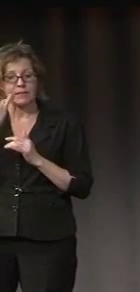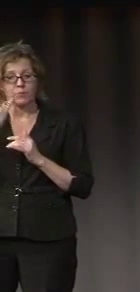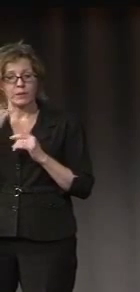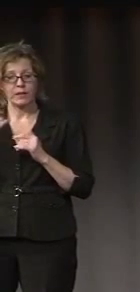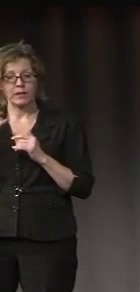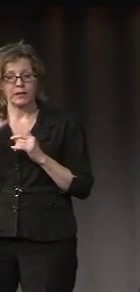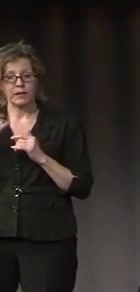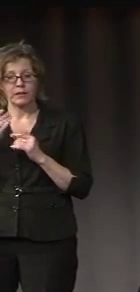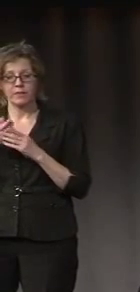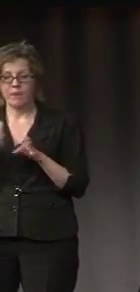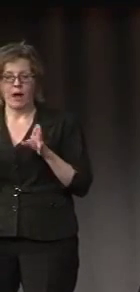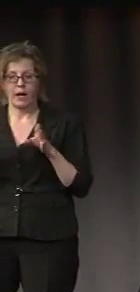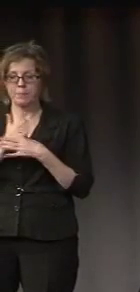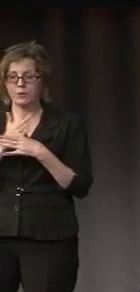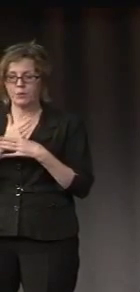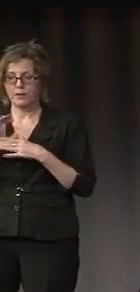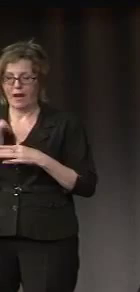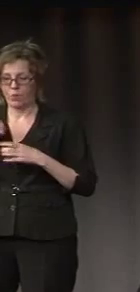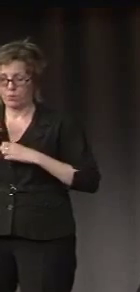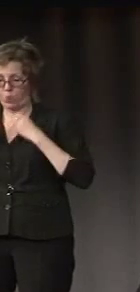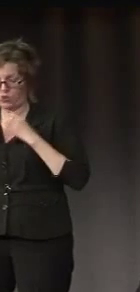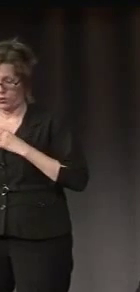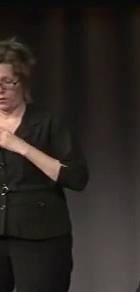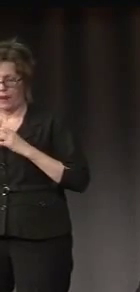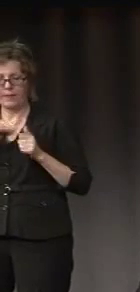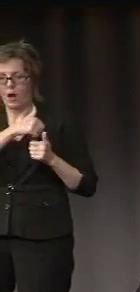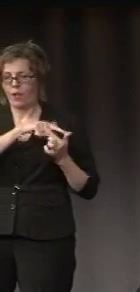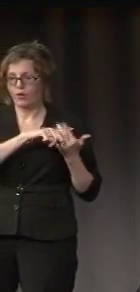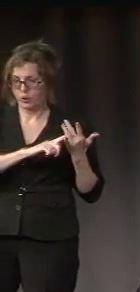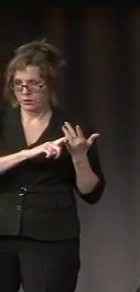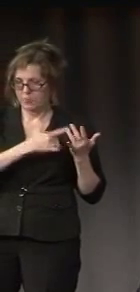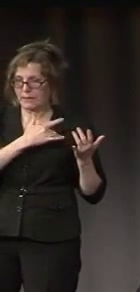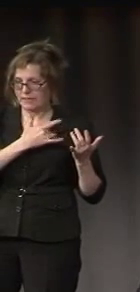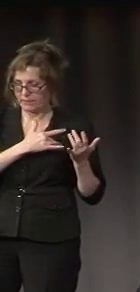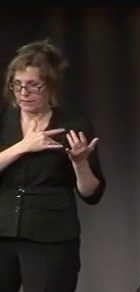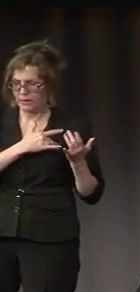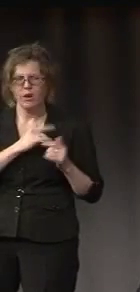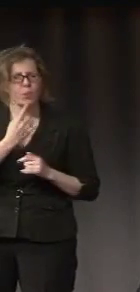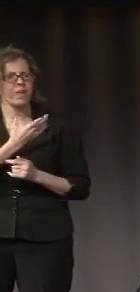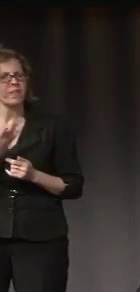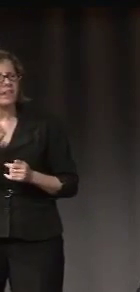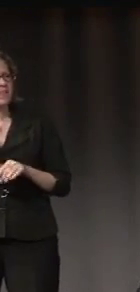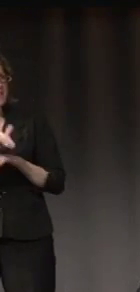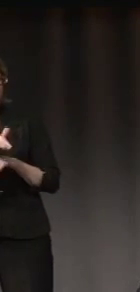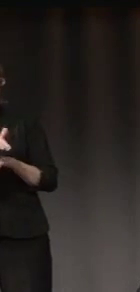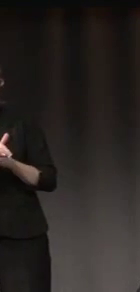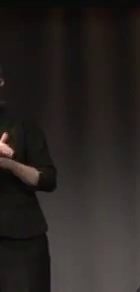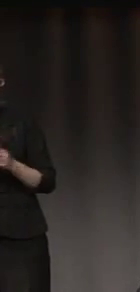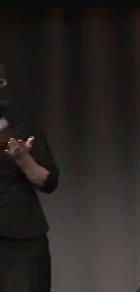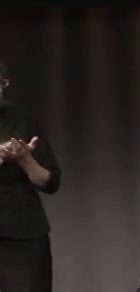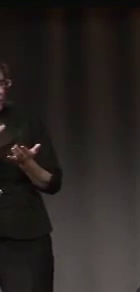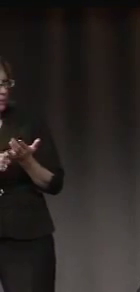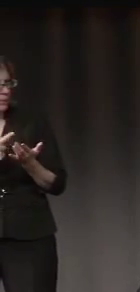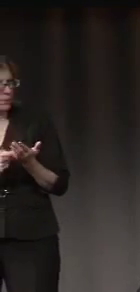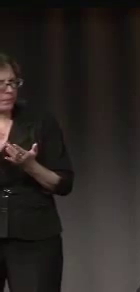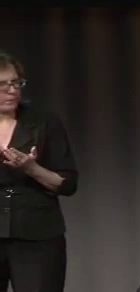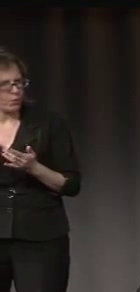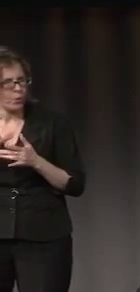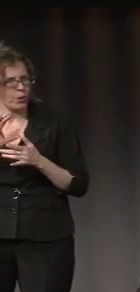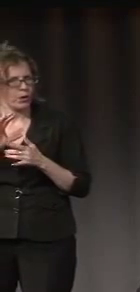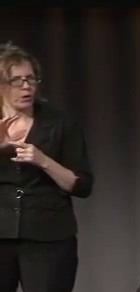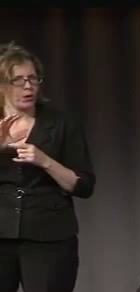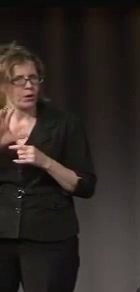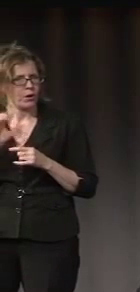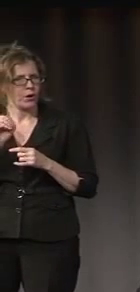emotional and the others, actually in the piece of the afternoon, the argument of Conway was not that one